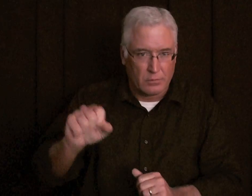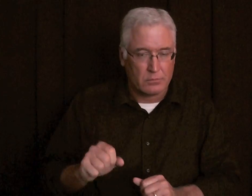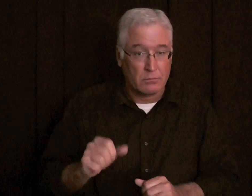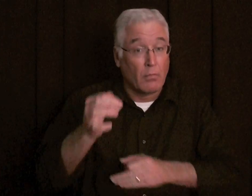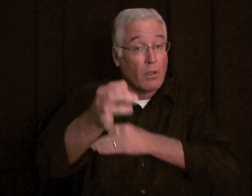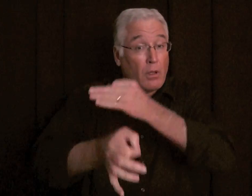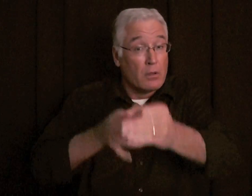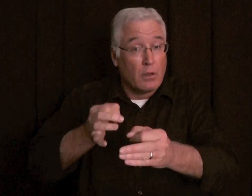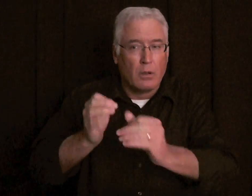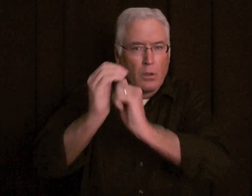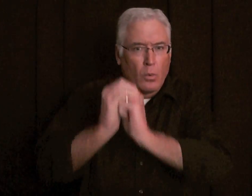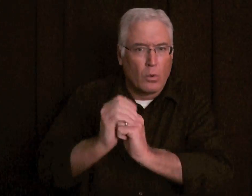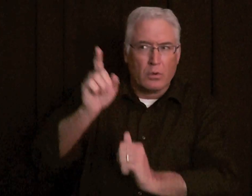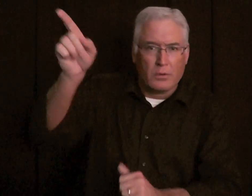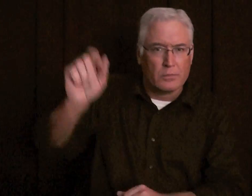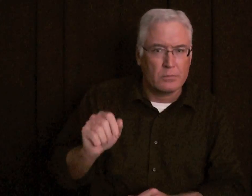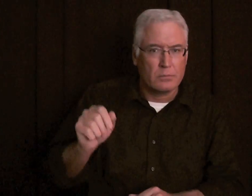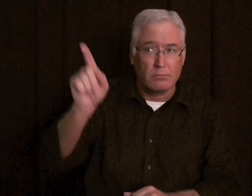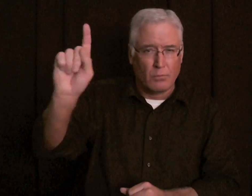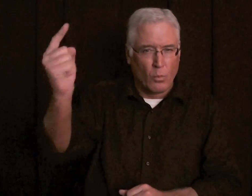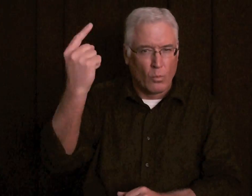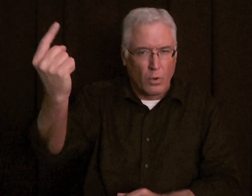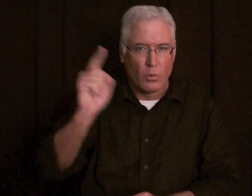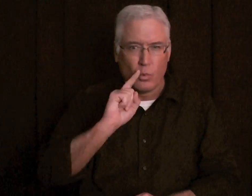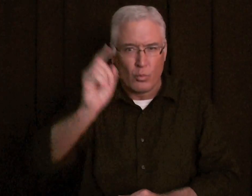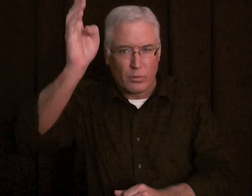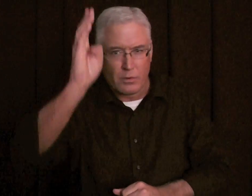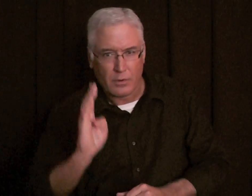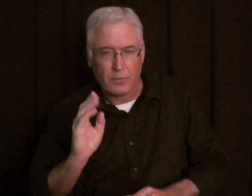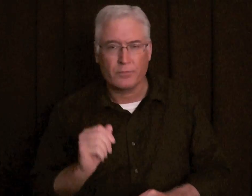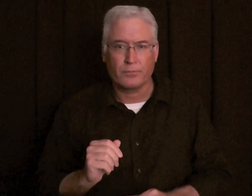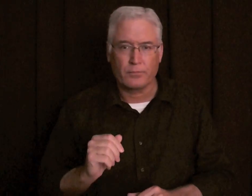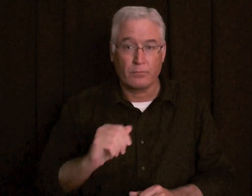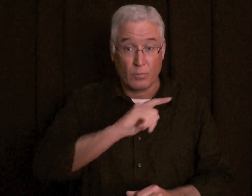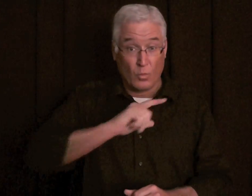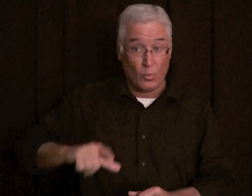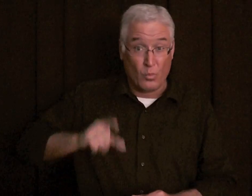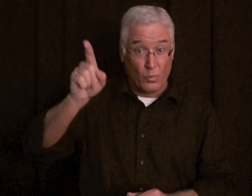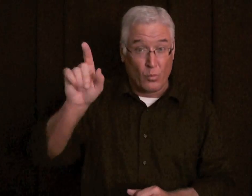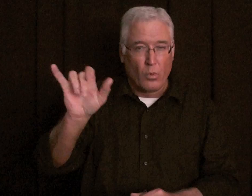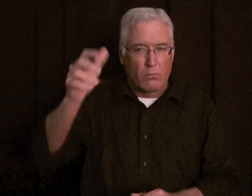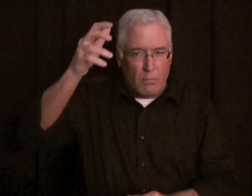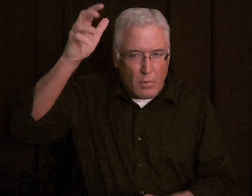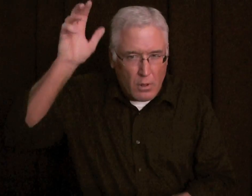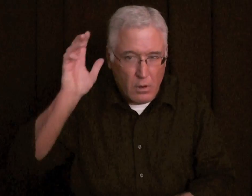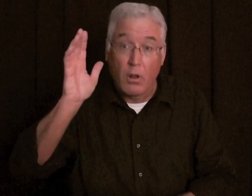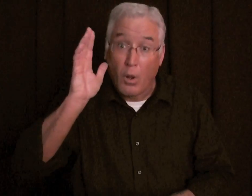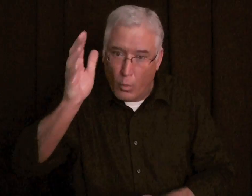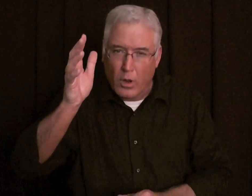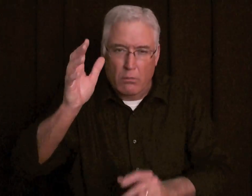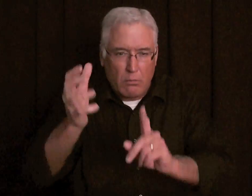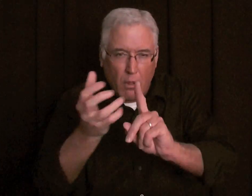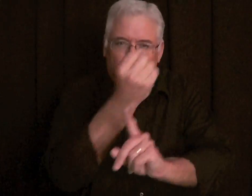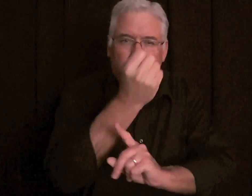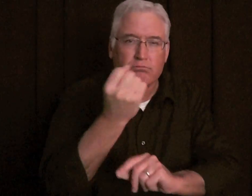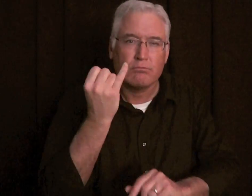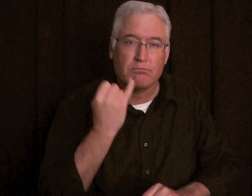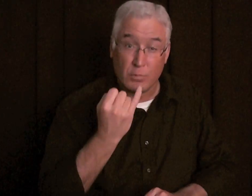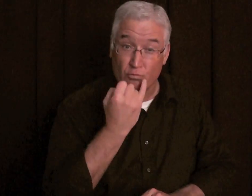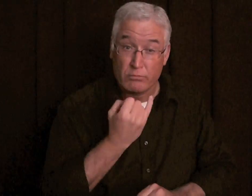against Israel. He judged against them for worshiping false gods instead of worshiping Him, the one true God. The Lord was like a